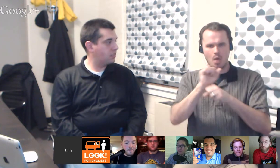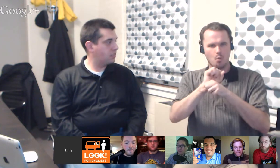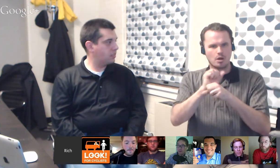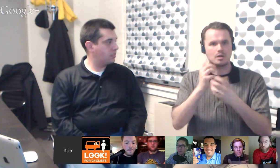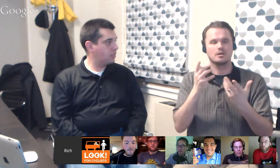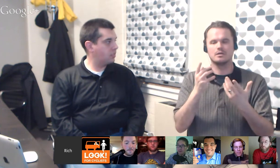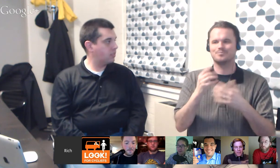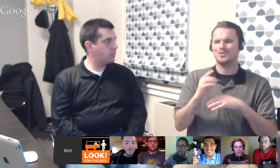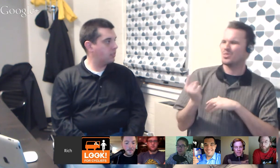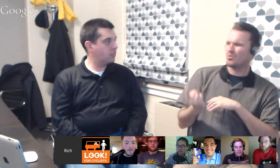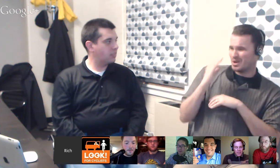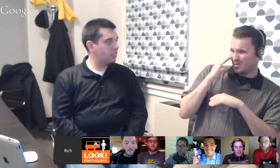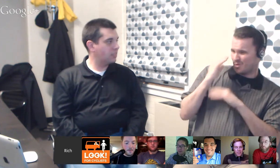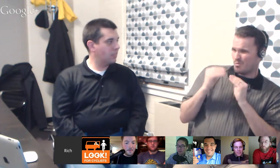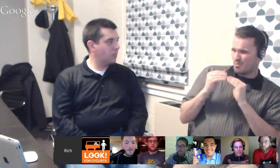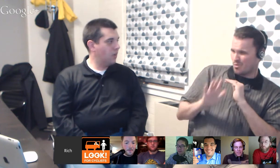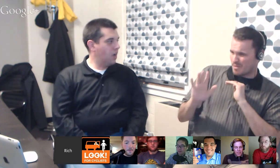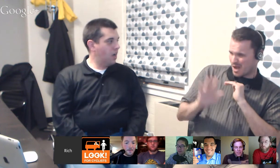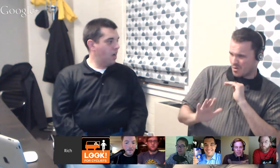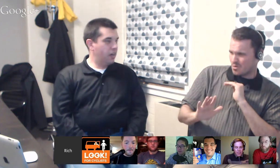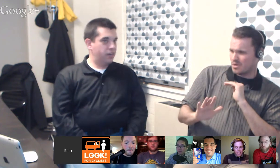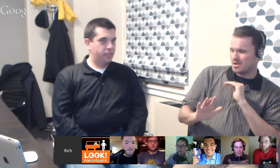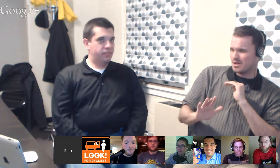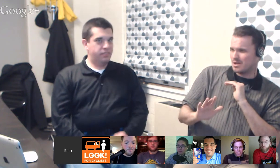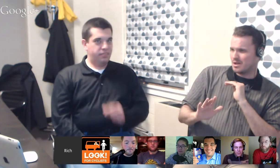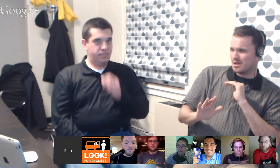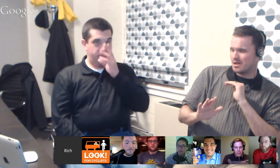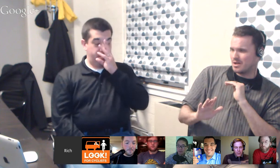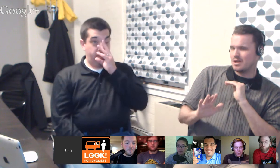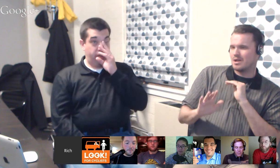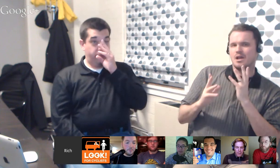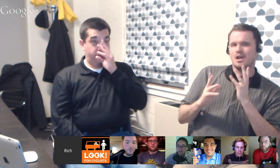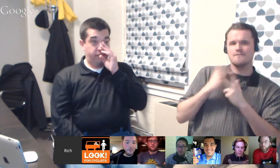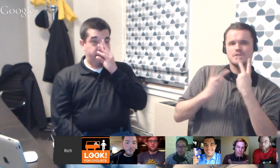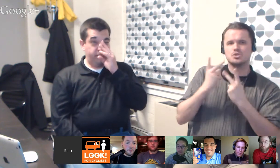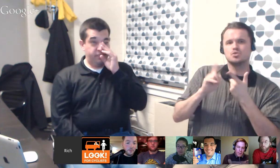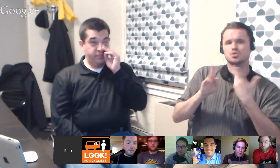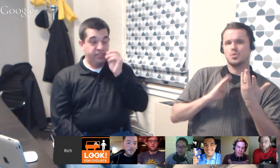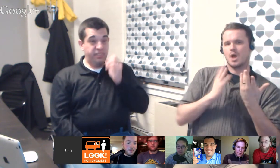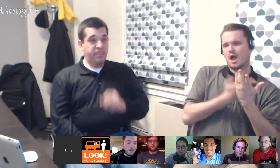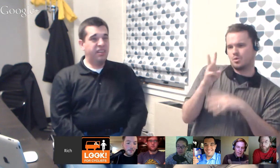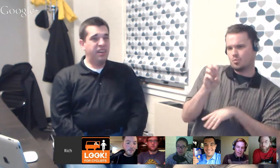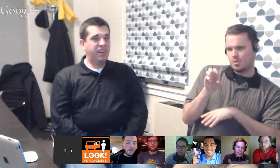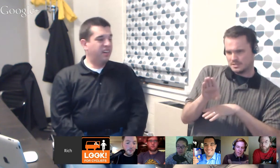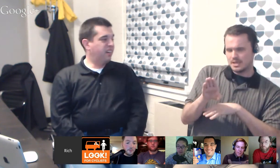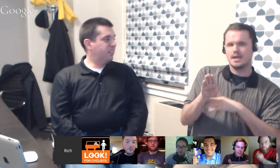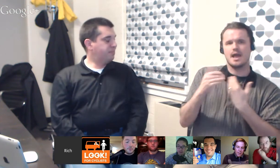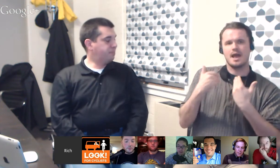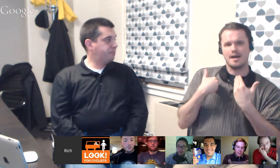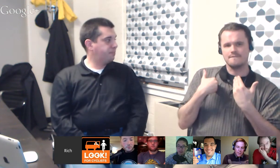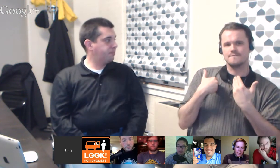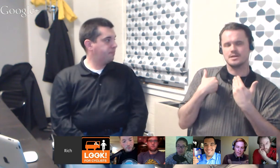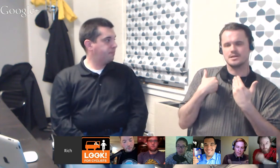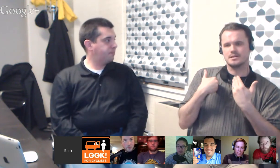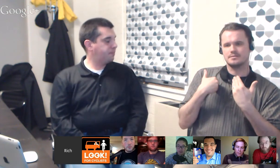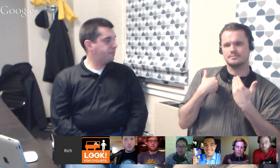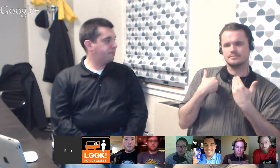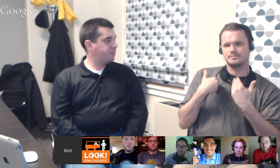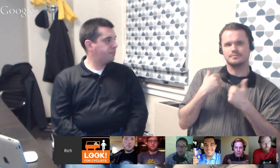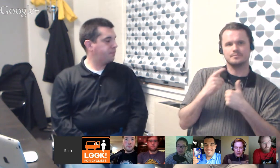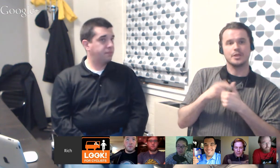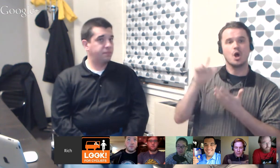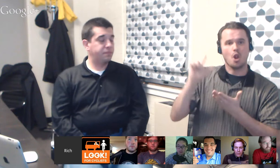I know more about is visitors to our websites or web applications that have either